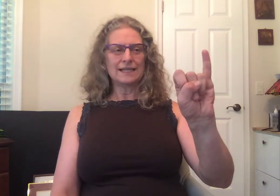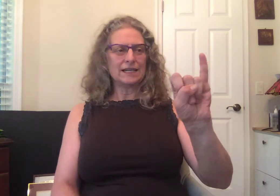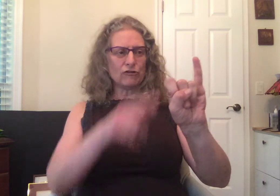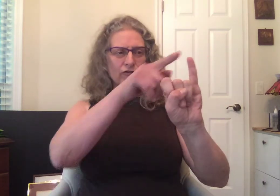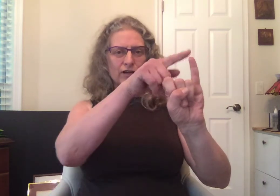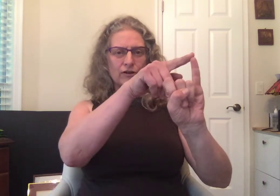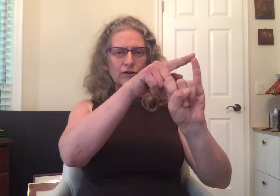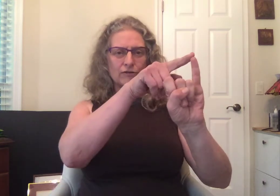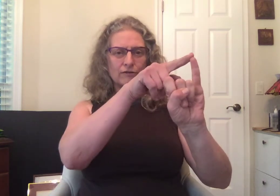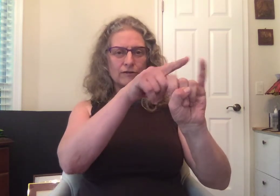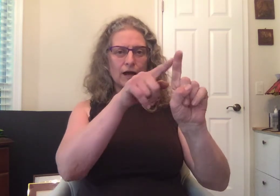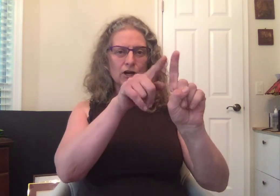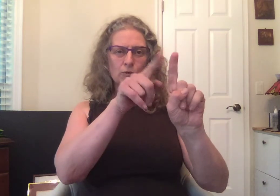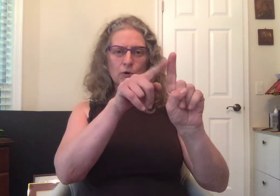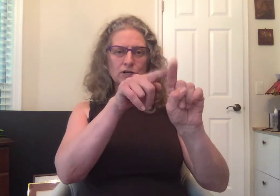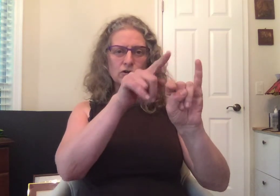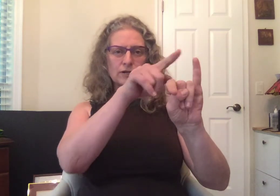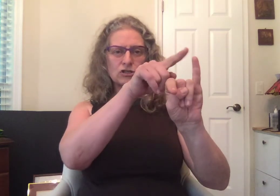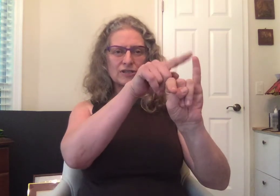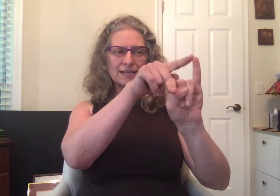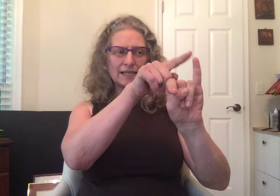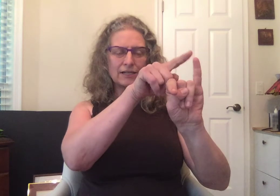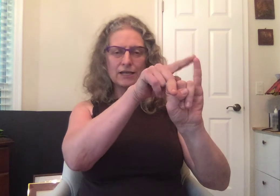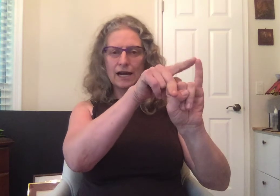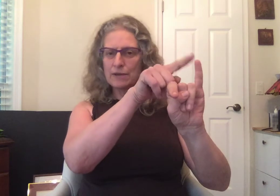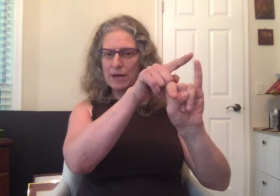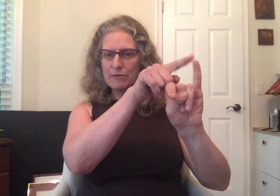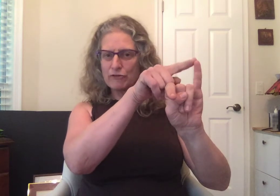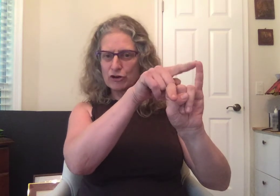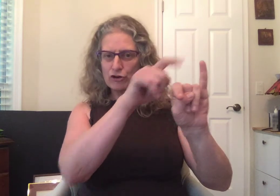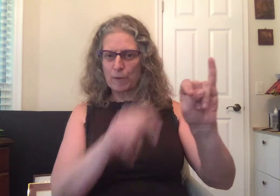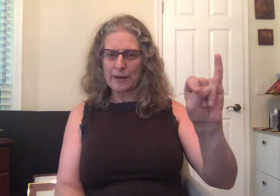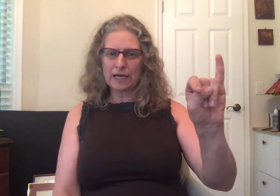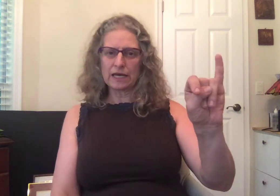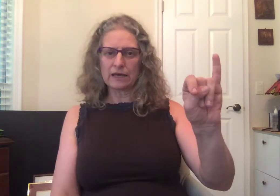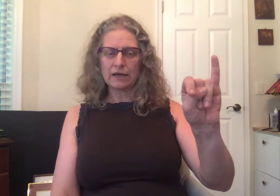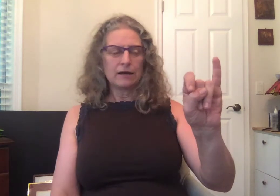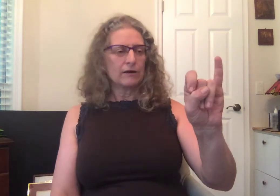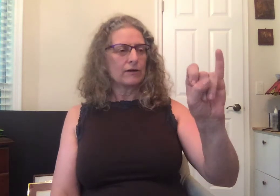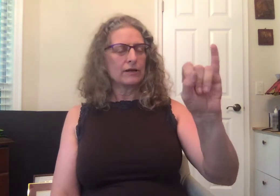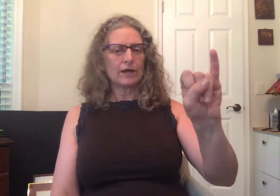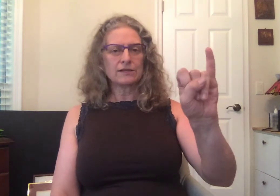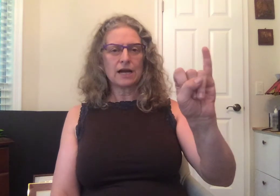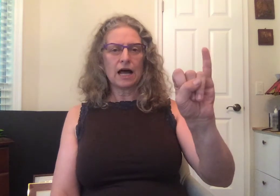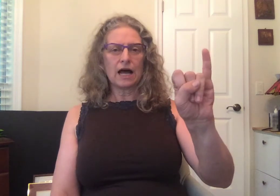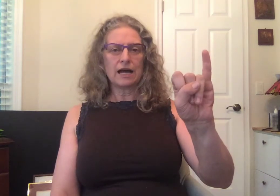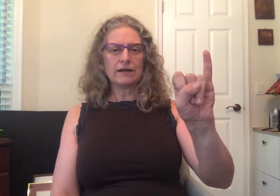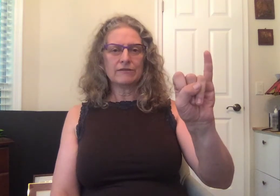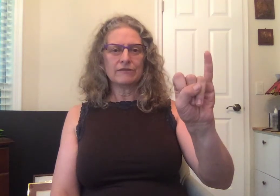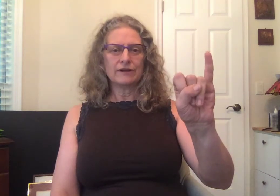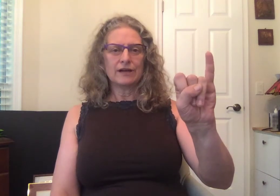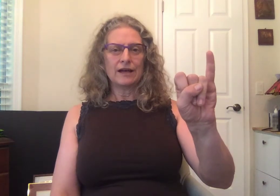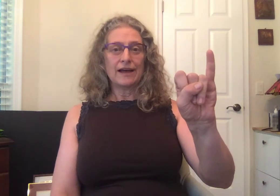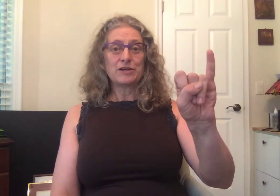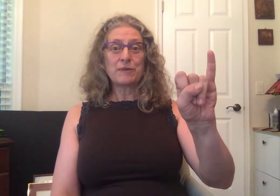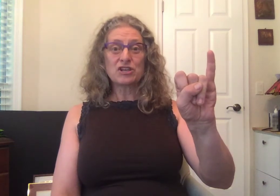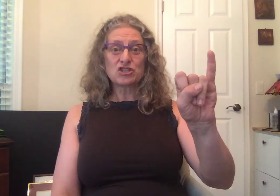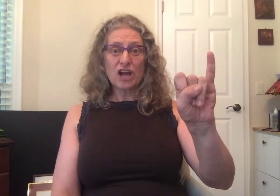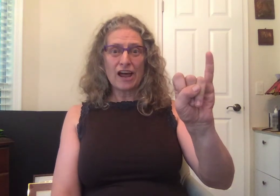little finger, not your pointer. It's your little tiny baby finger, your pinky. Okay, that's an I. And to make